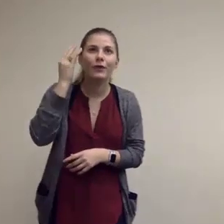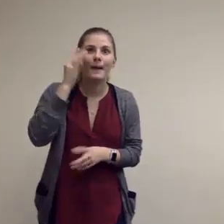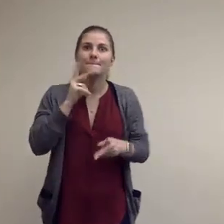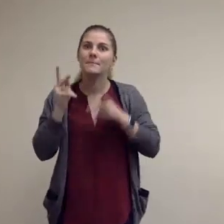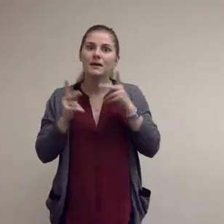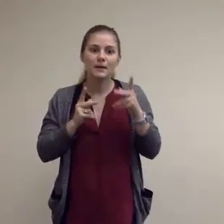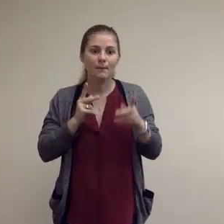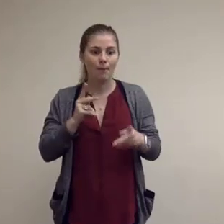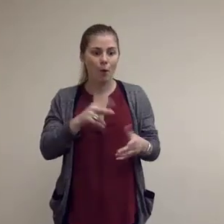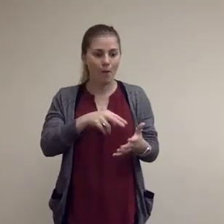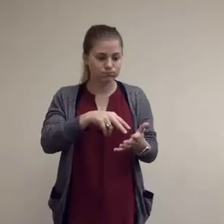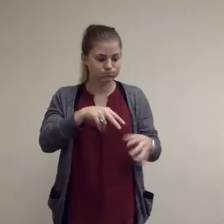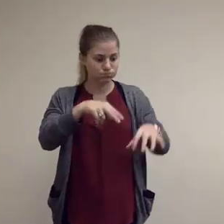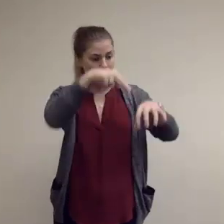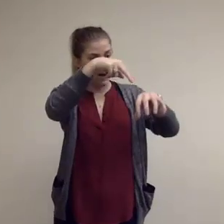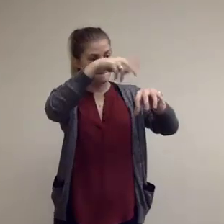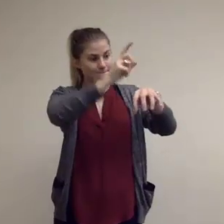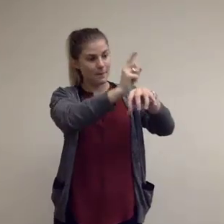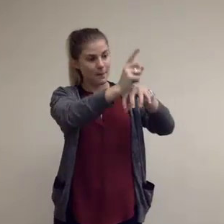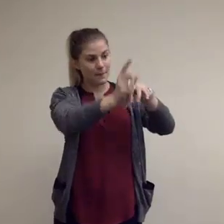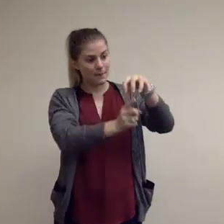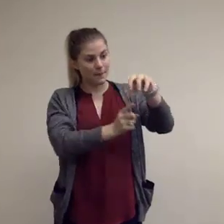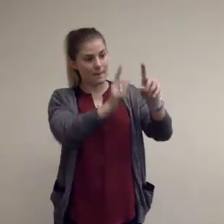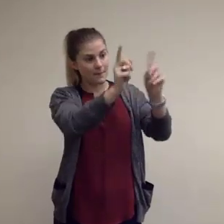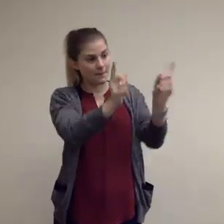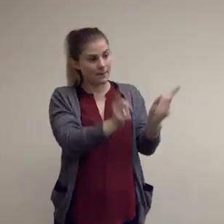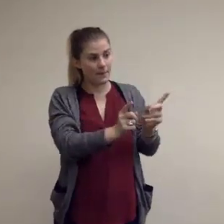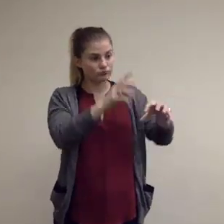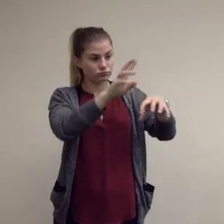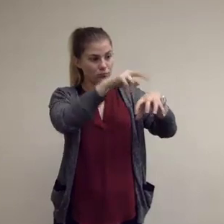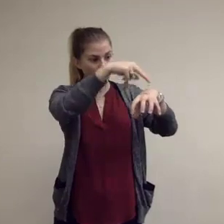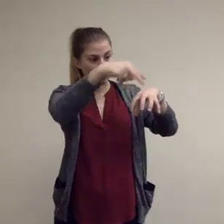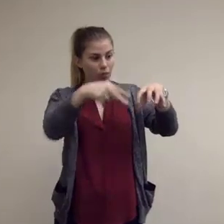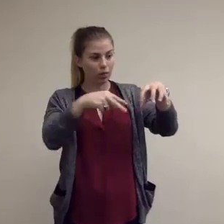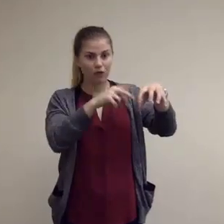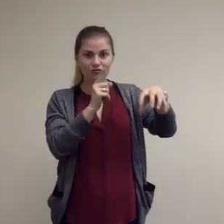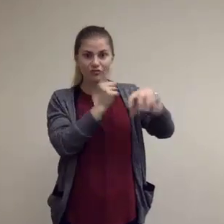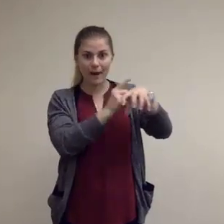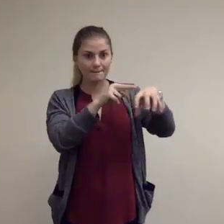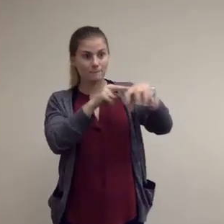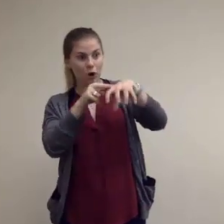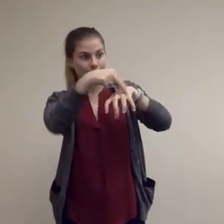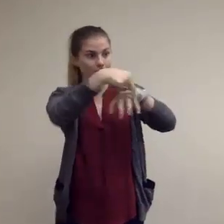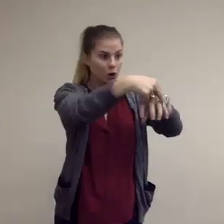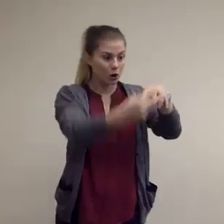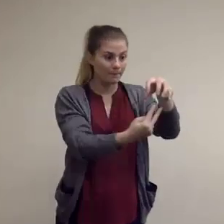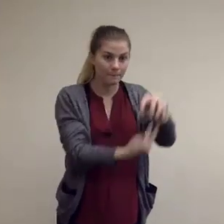different directions, it pretty much stays right where it is. I don't know if all people in the whole wide world, all the animals and everything